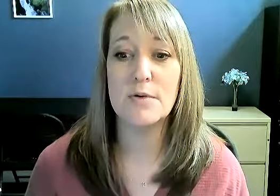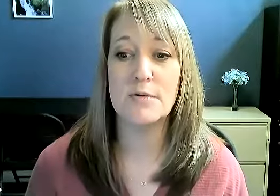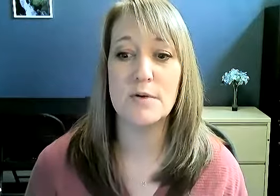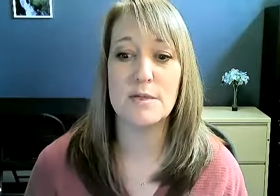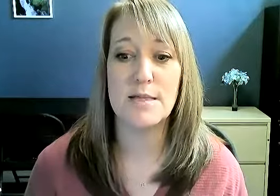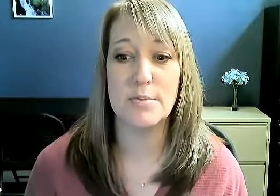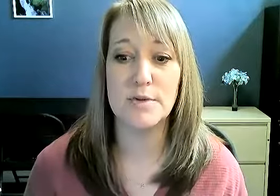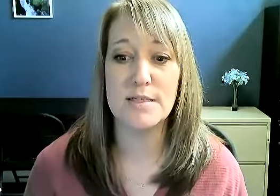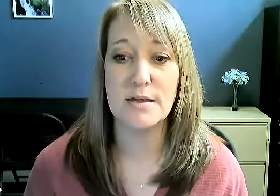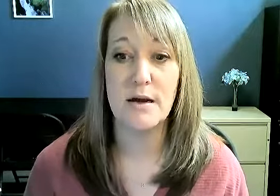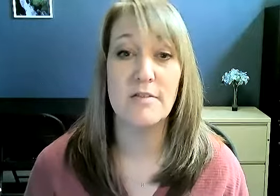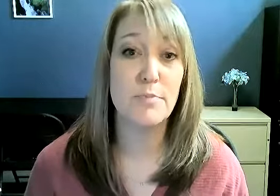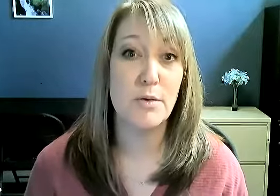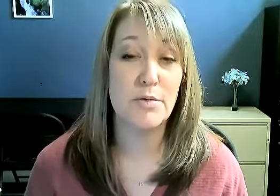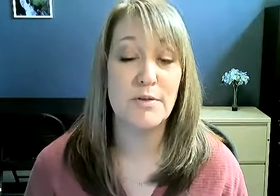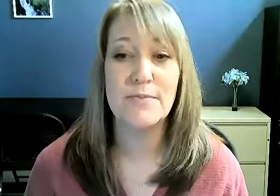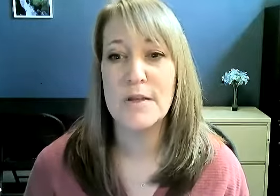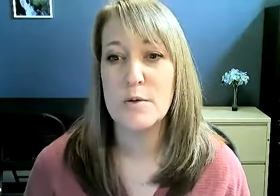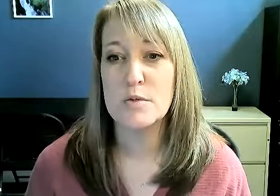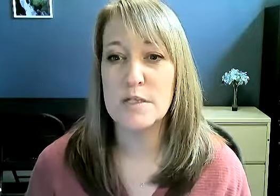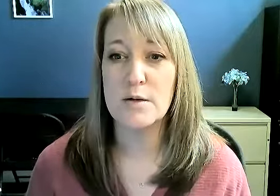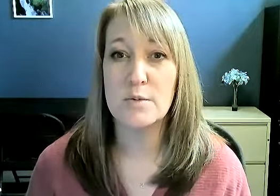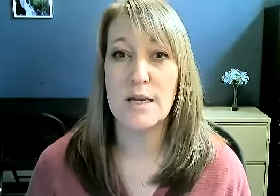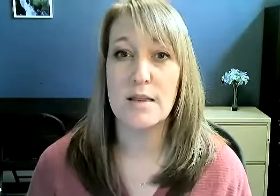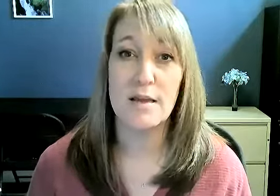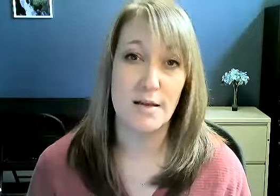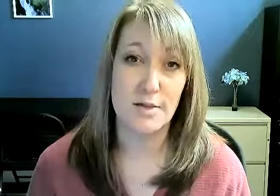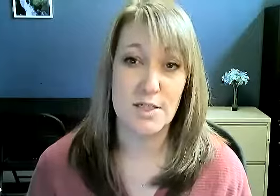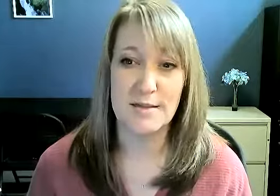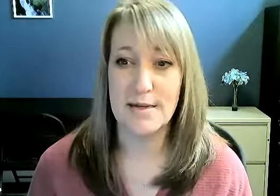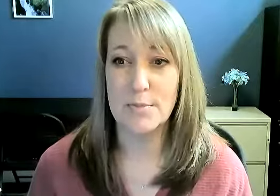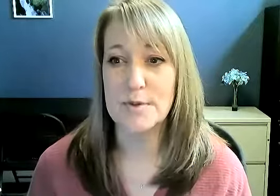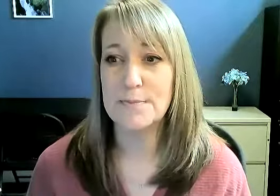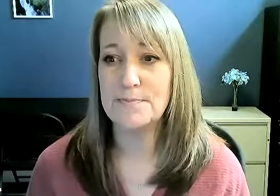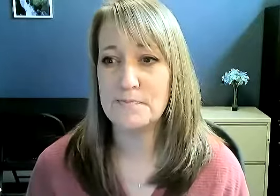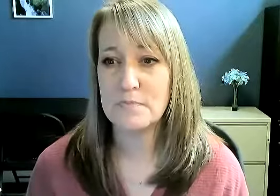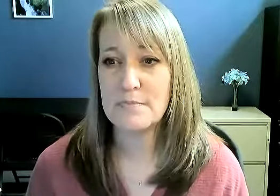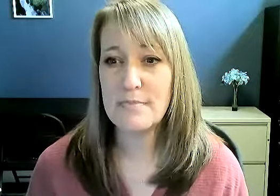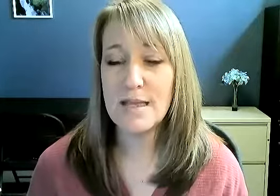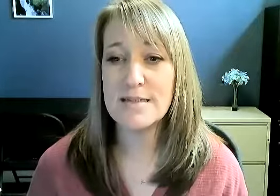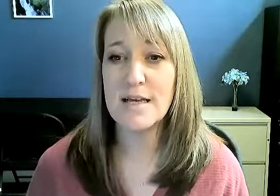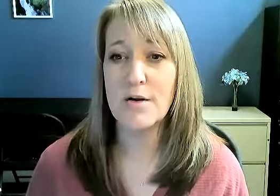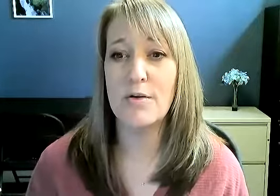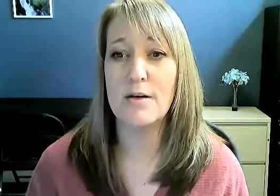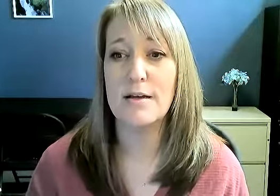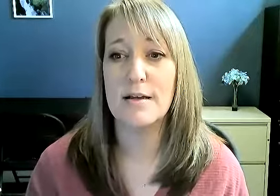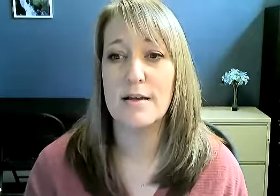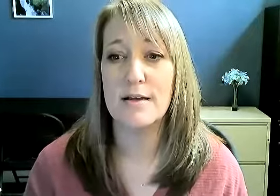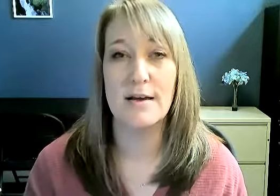few examples of both. We'll start with the English examples. So I find